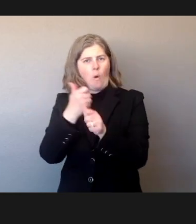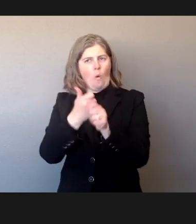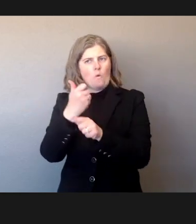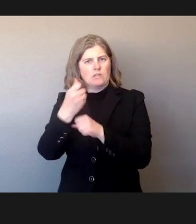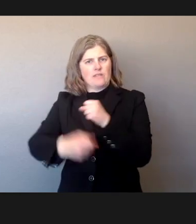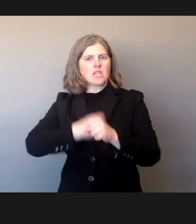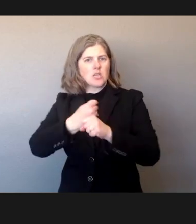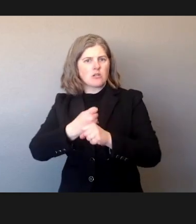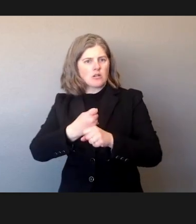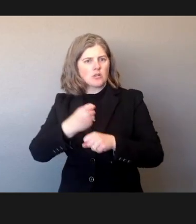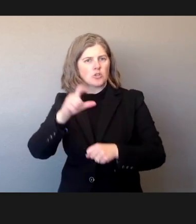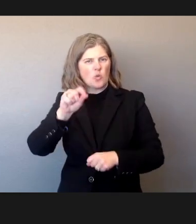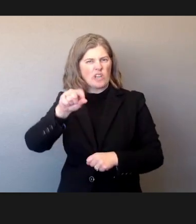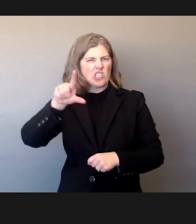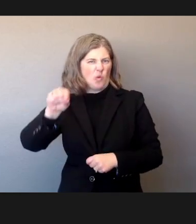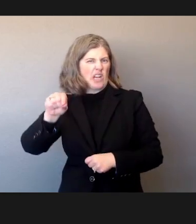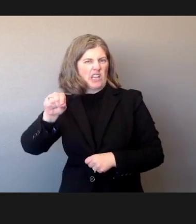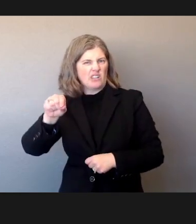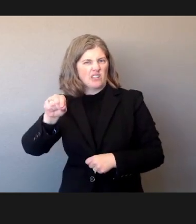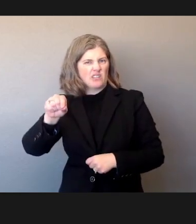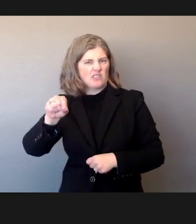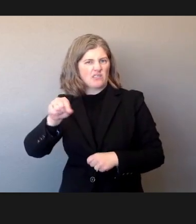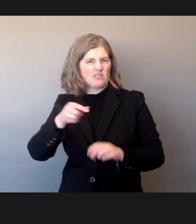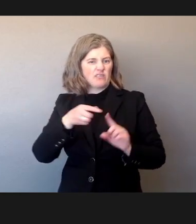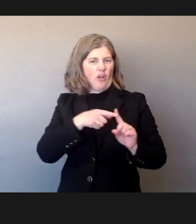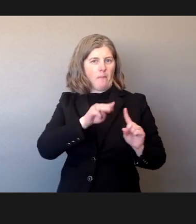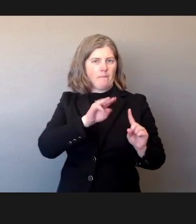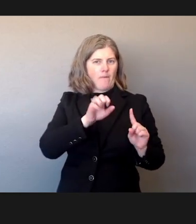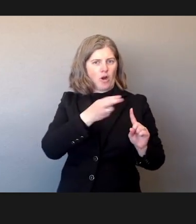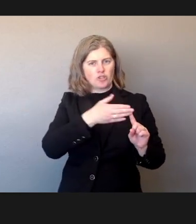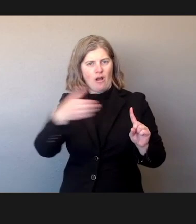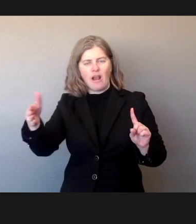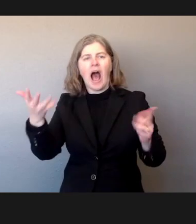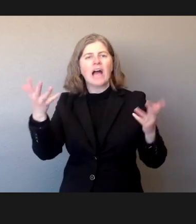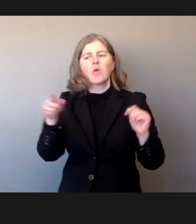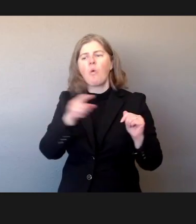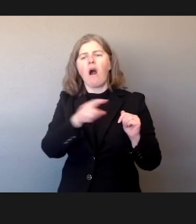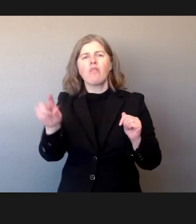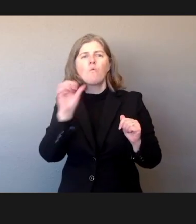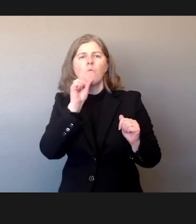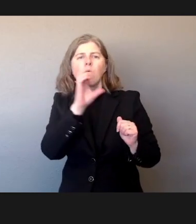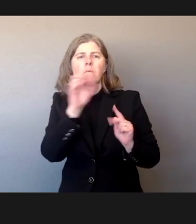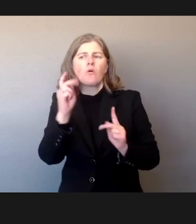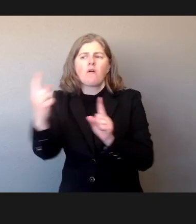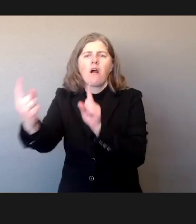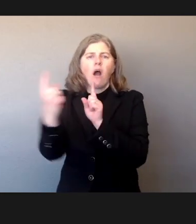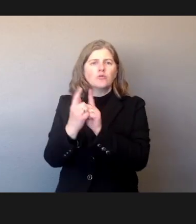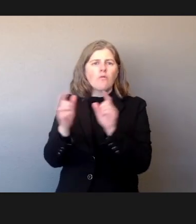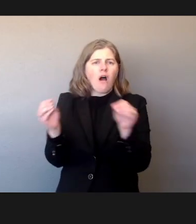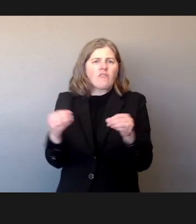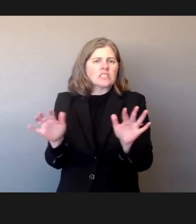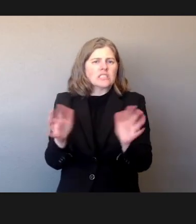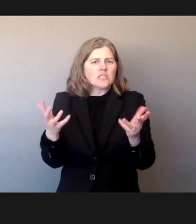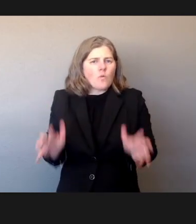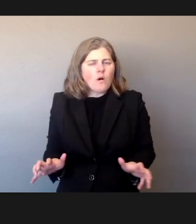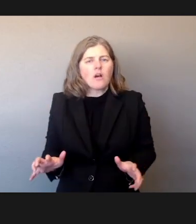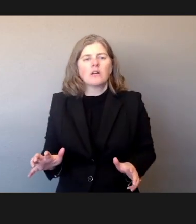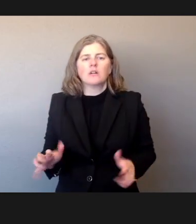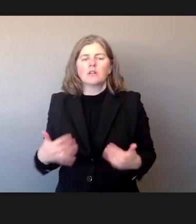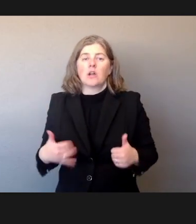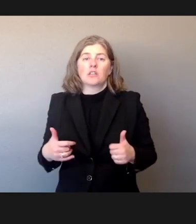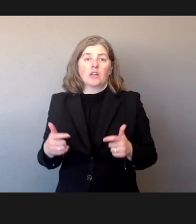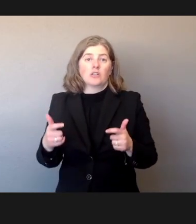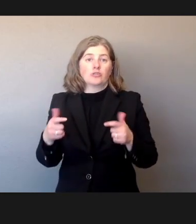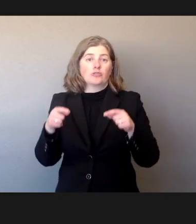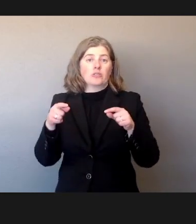the 2020 after March, because we didn't want our elderly people coming to the office. And there was a huge uptick